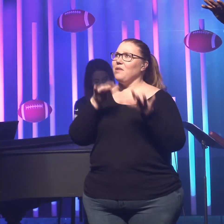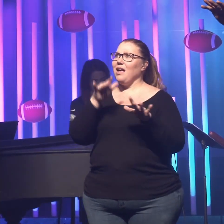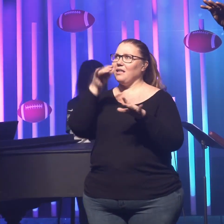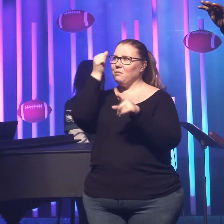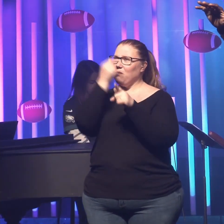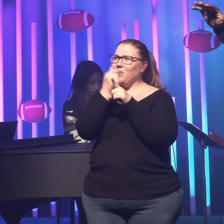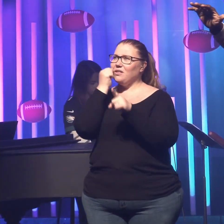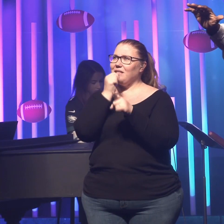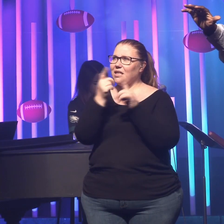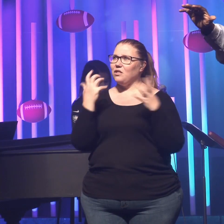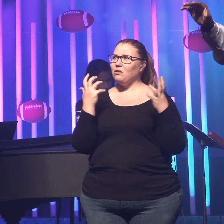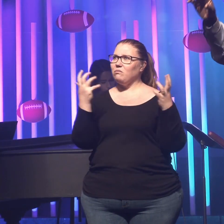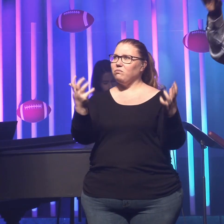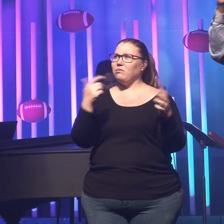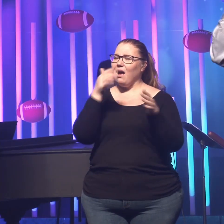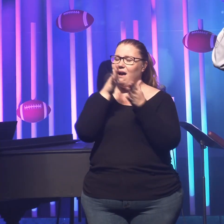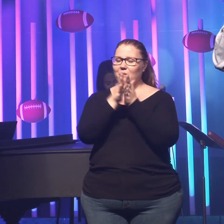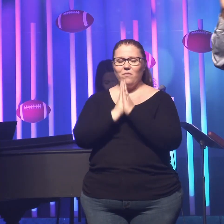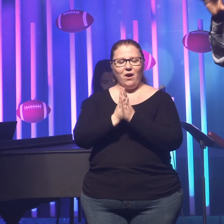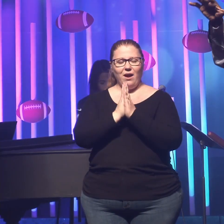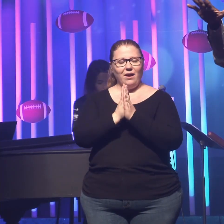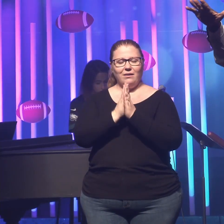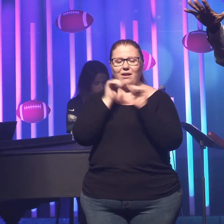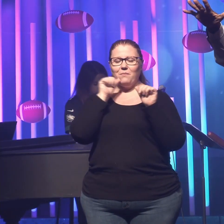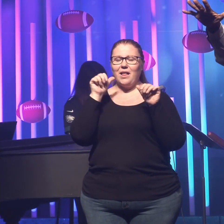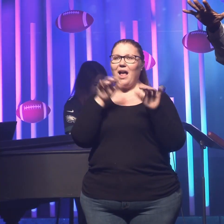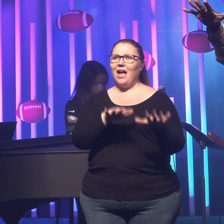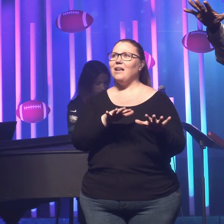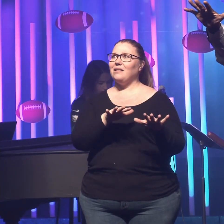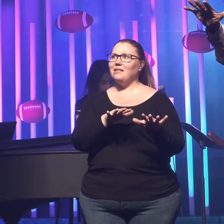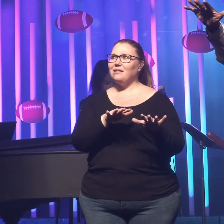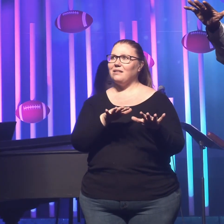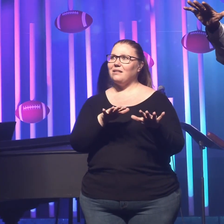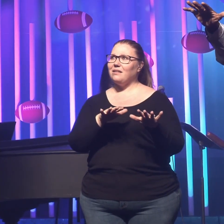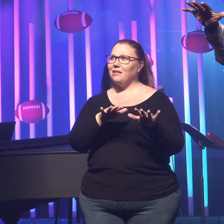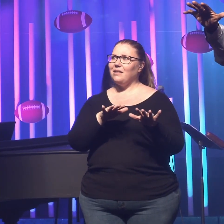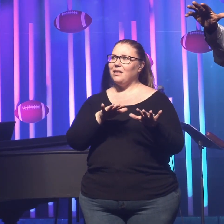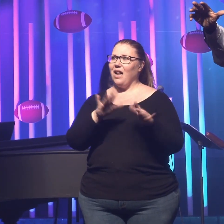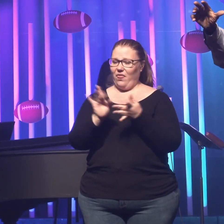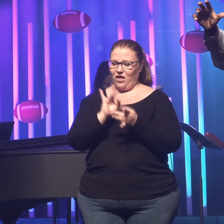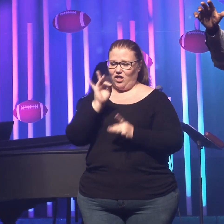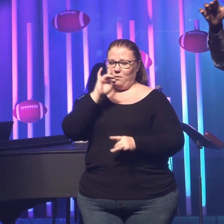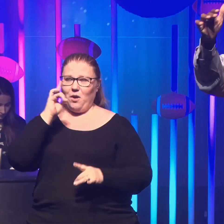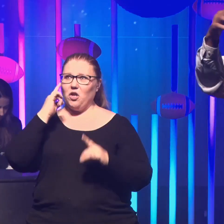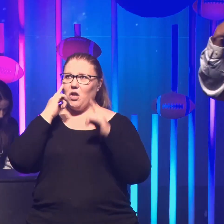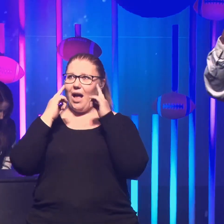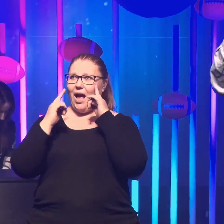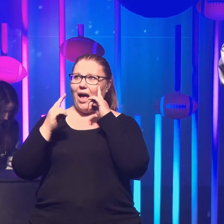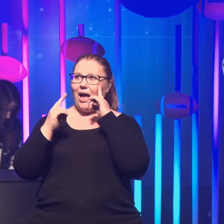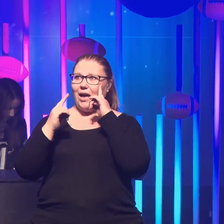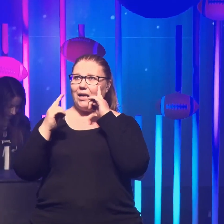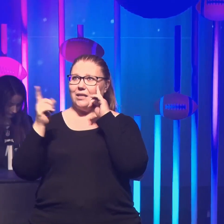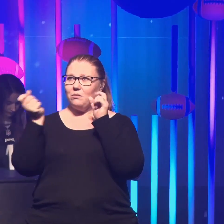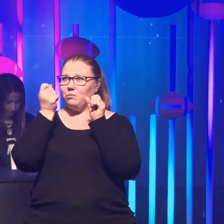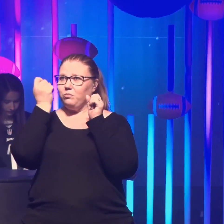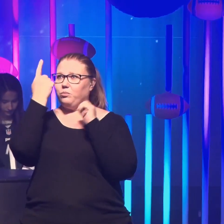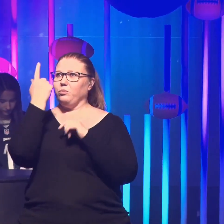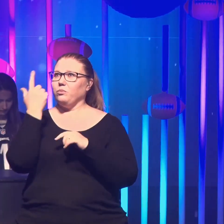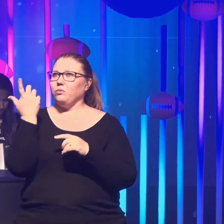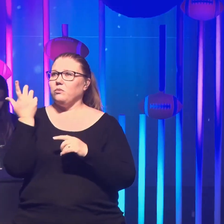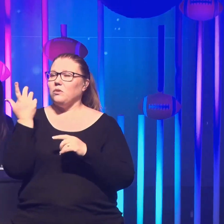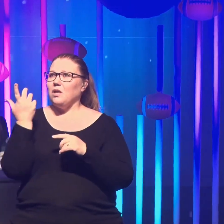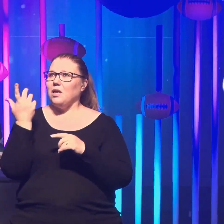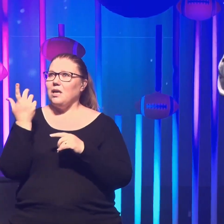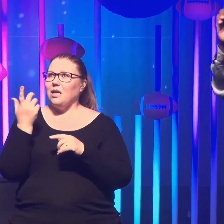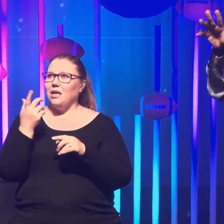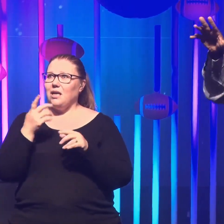and sisters. I bless them that they might open their spiritual eyes, that even as you lead people across their face,